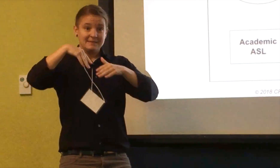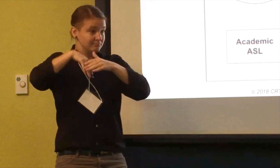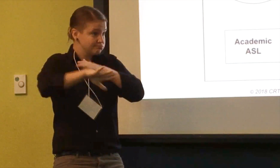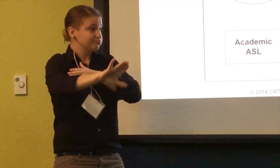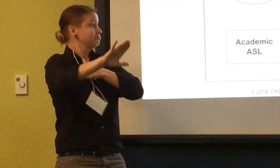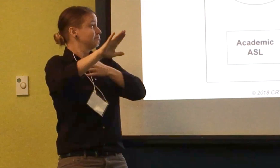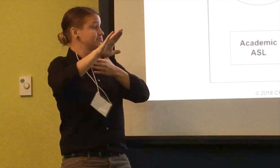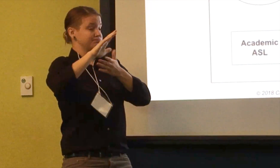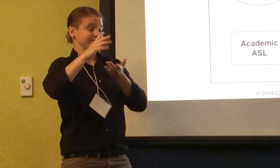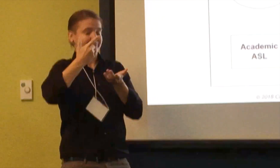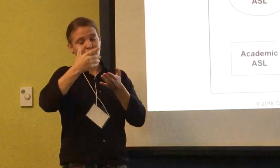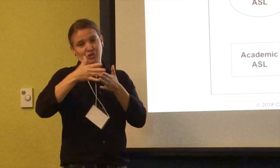general,